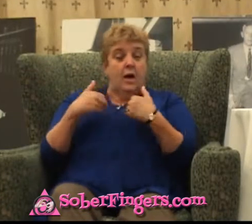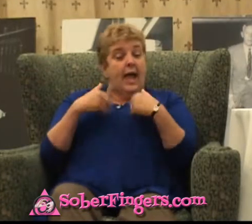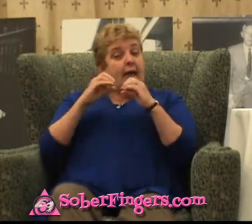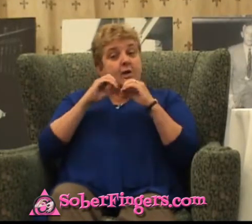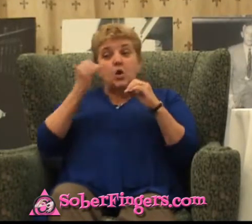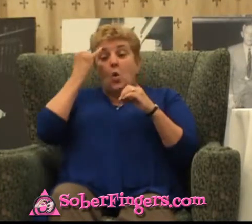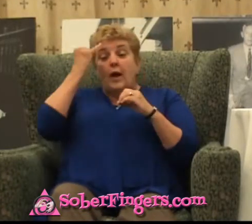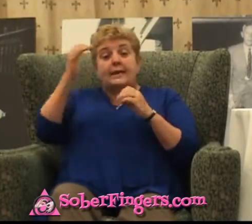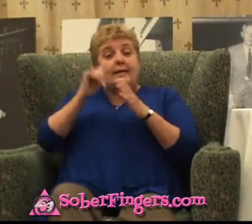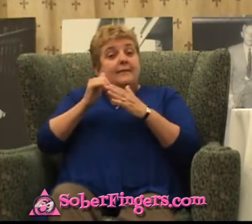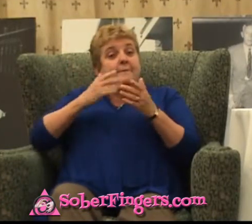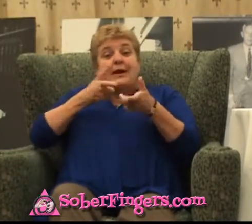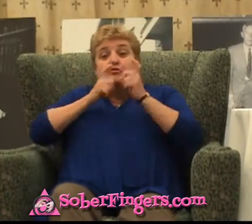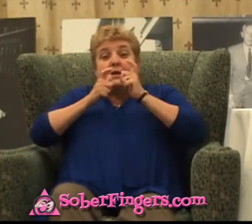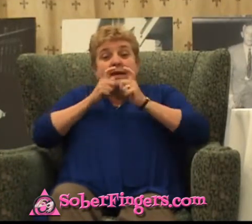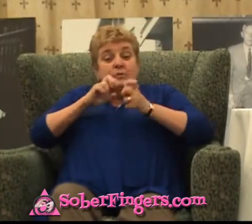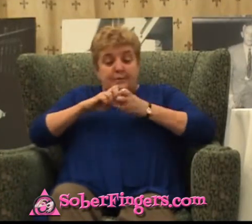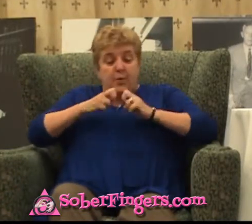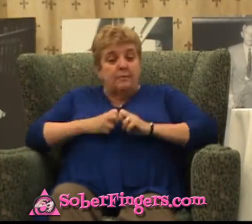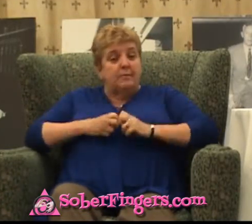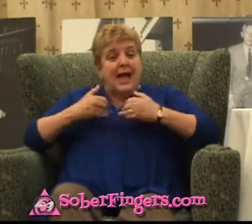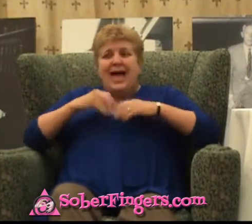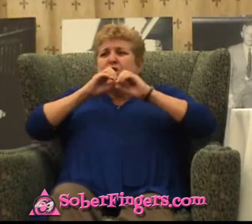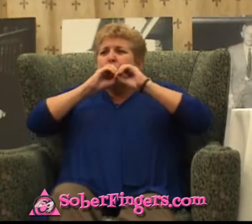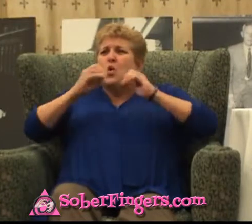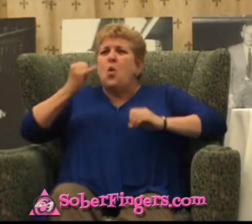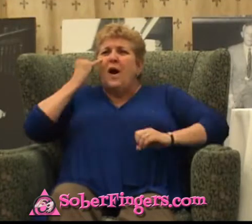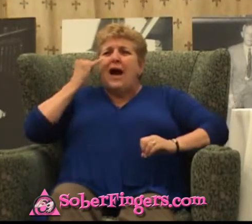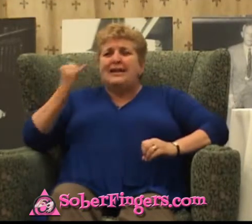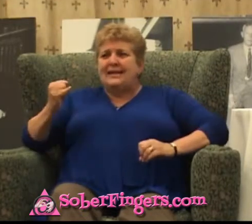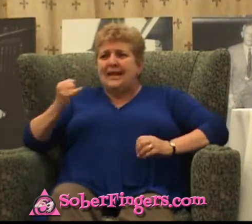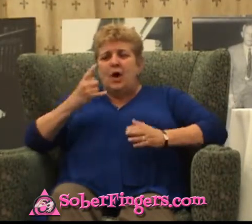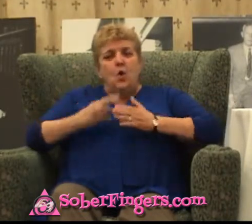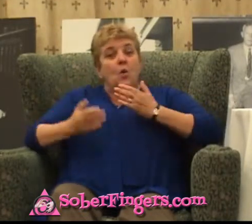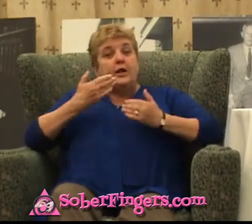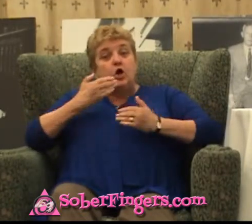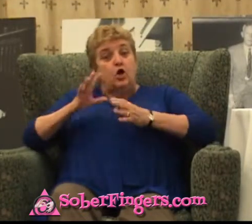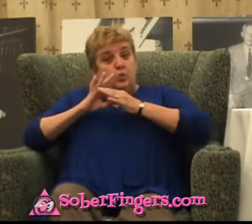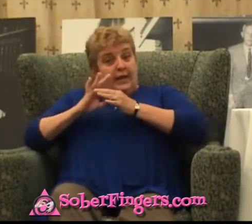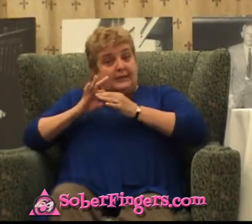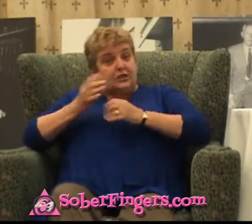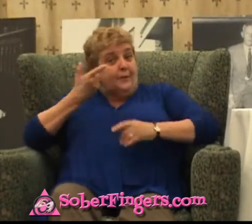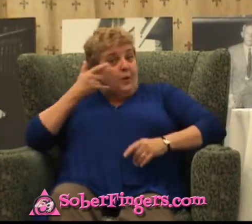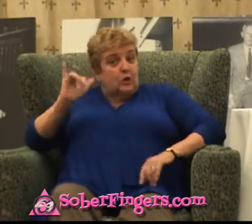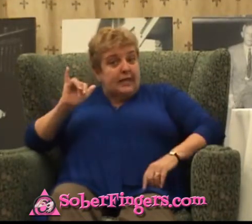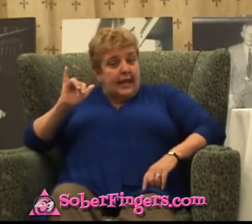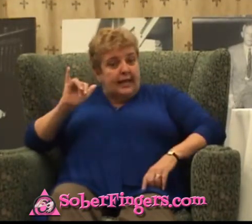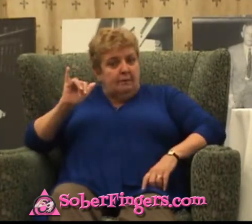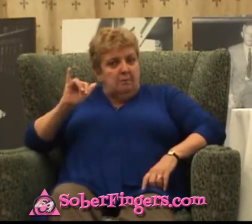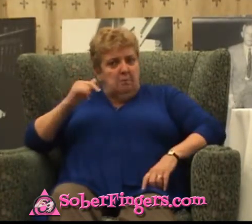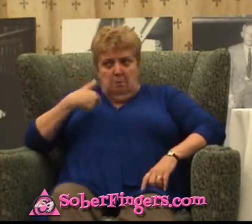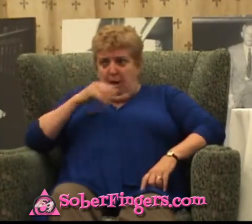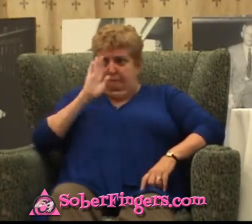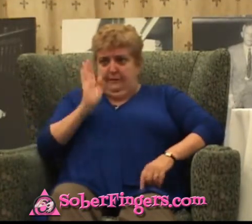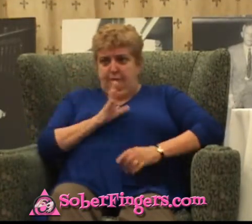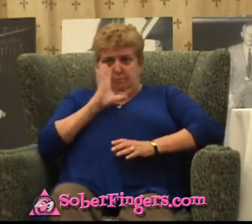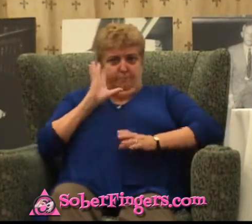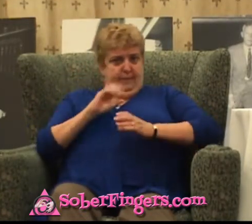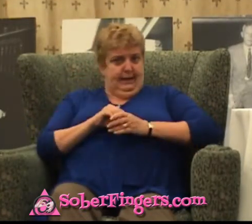a problem, and I had no idea what a good relationship looked like. I had never been in one, nor had I